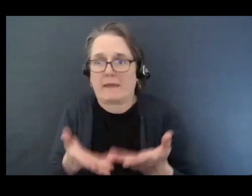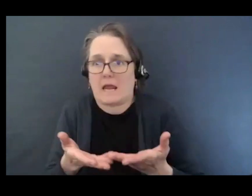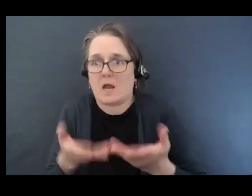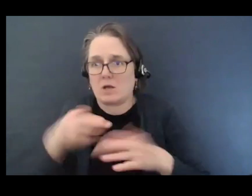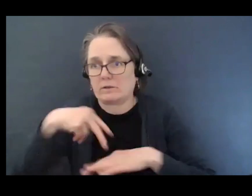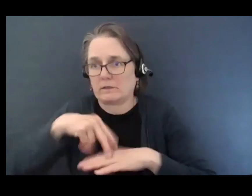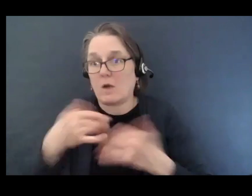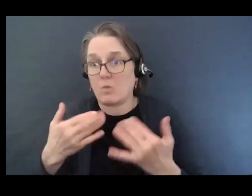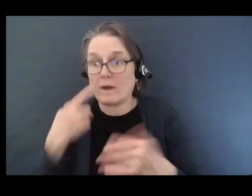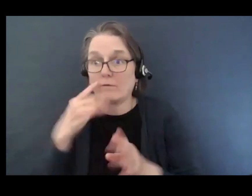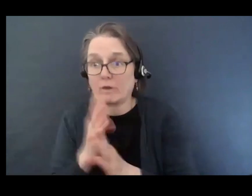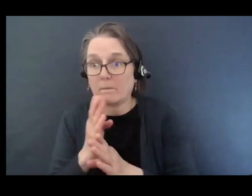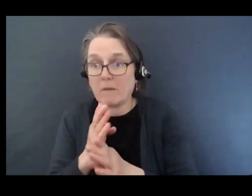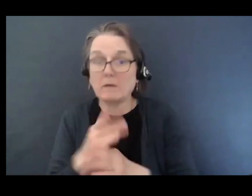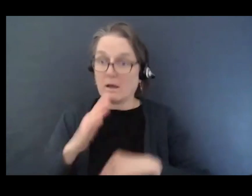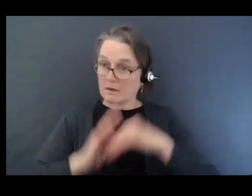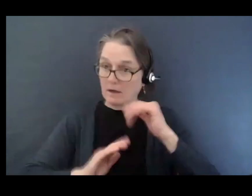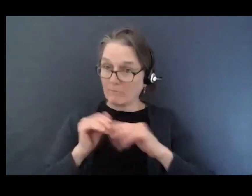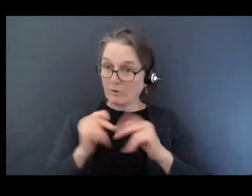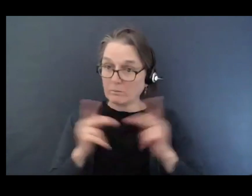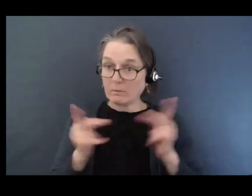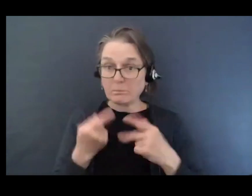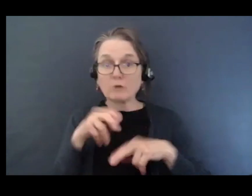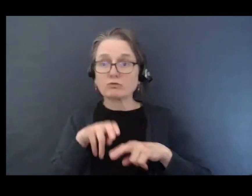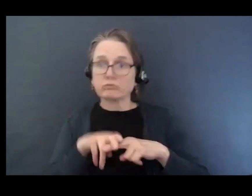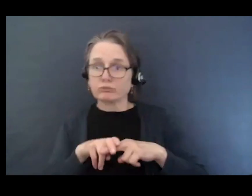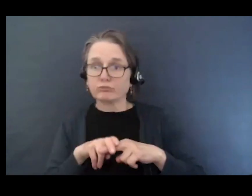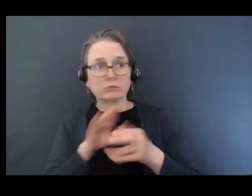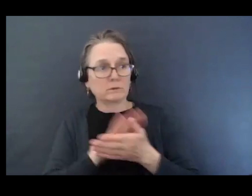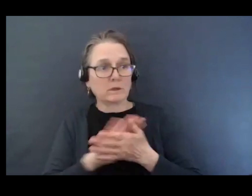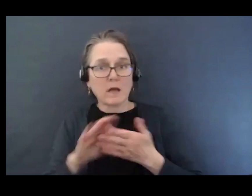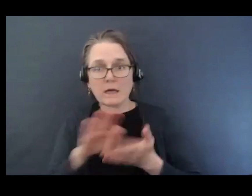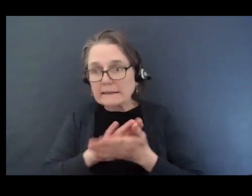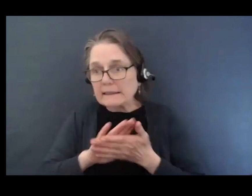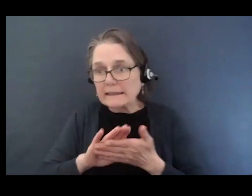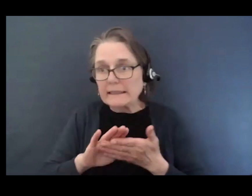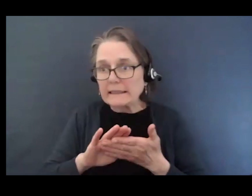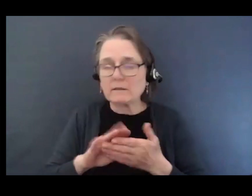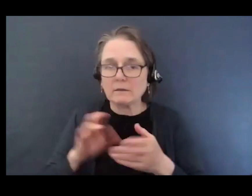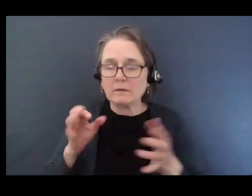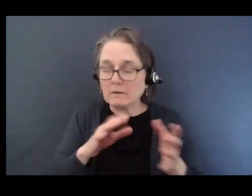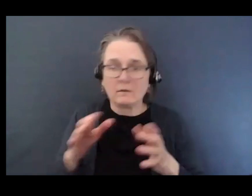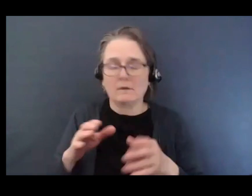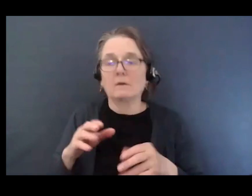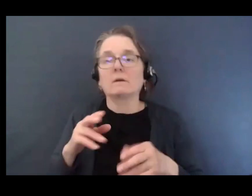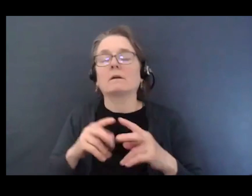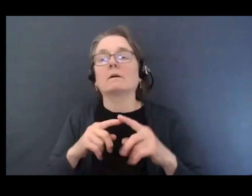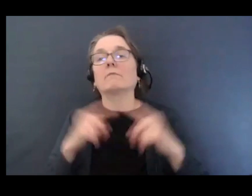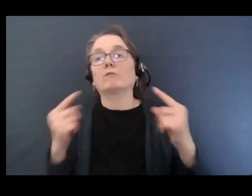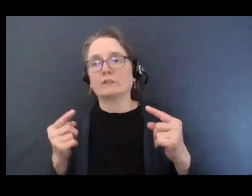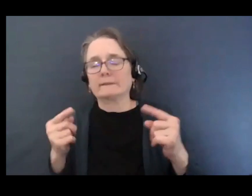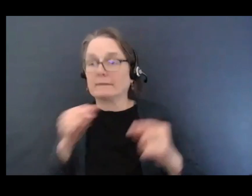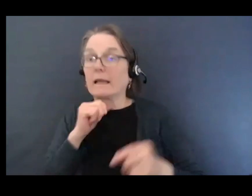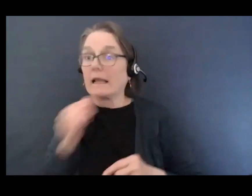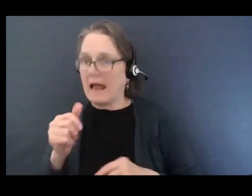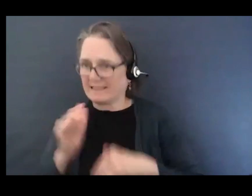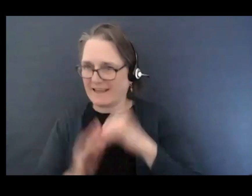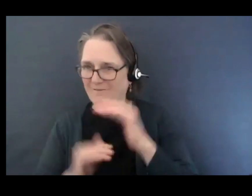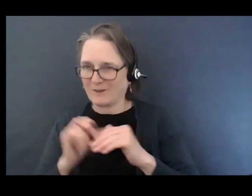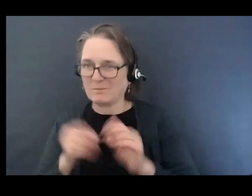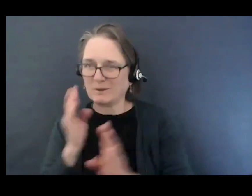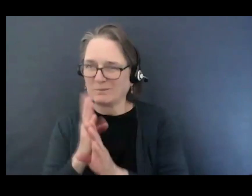that works but isn't as detailed as I would like. So let's use that prototype to look at Washington, D.C. So this map